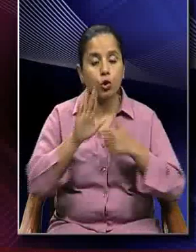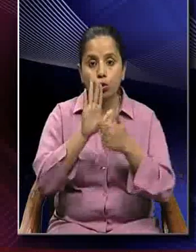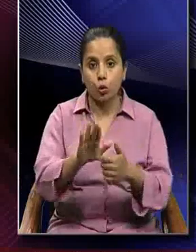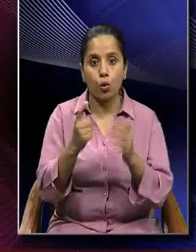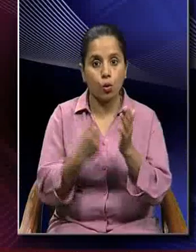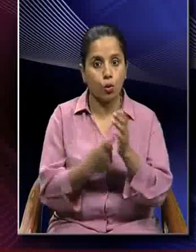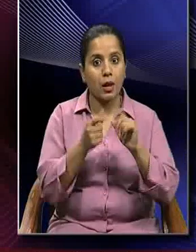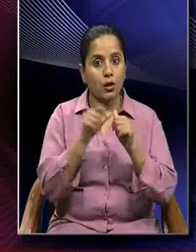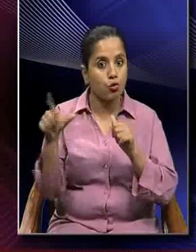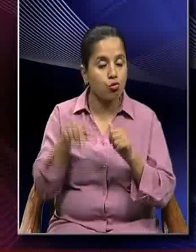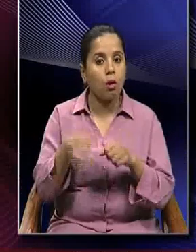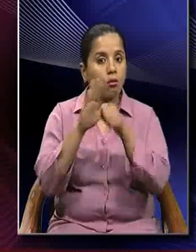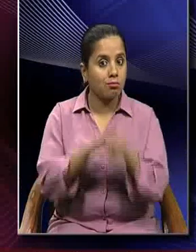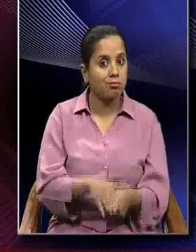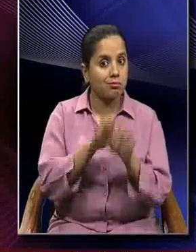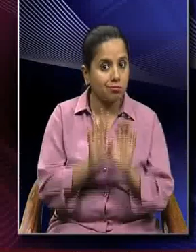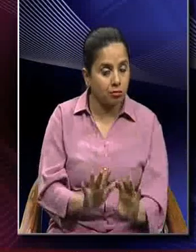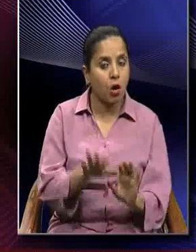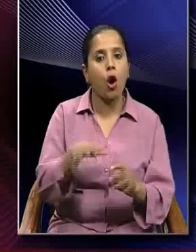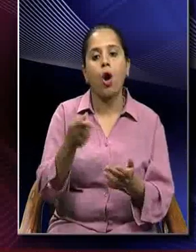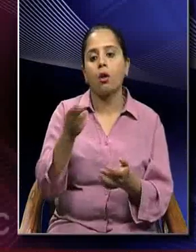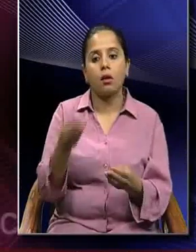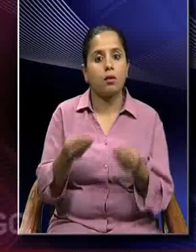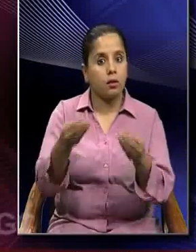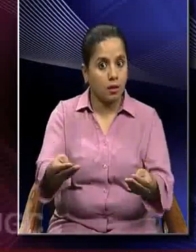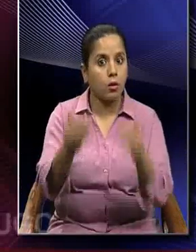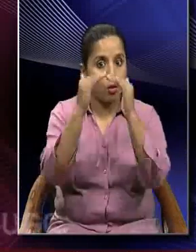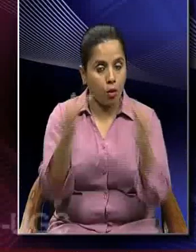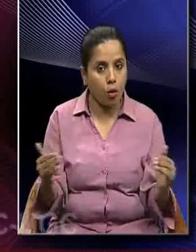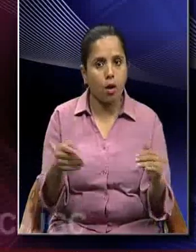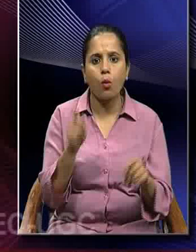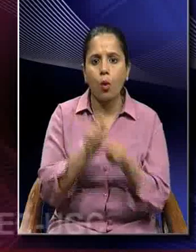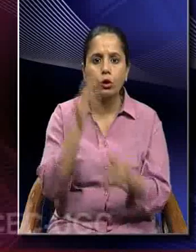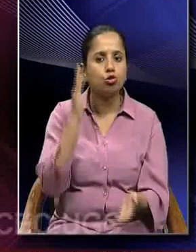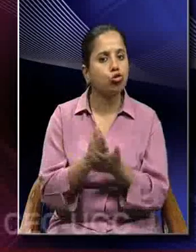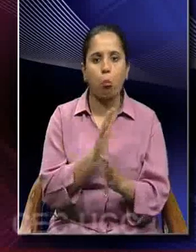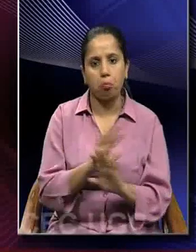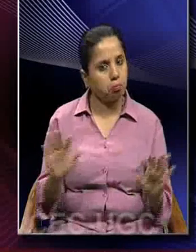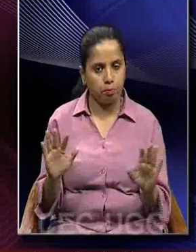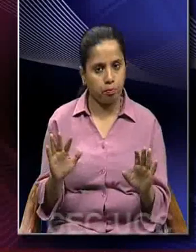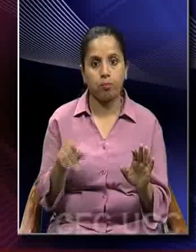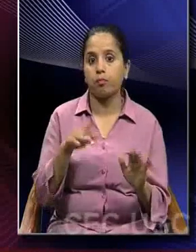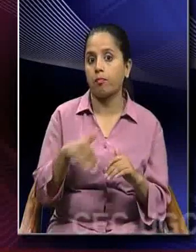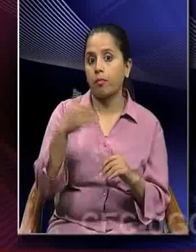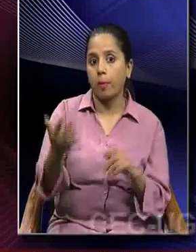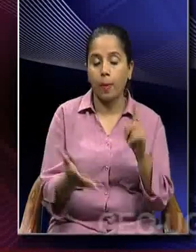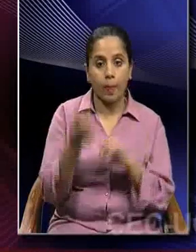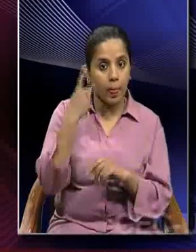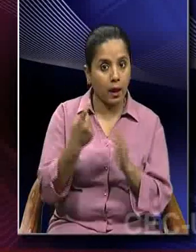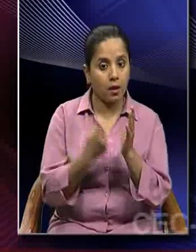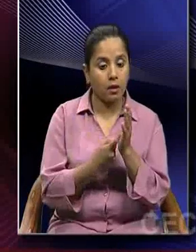racial discrimination in renting of property, the work would not stop here. After finding